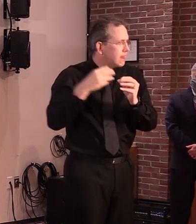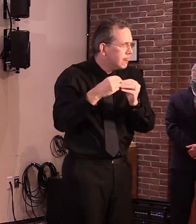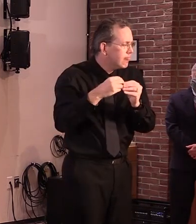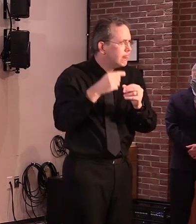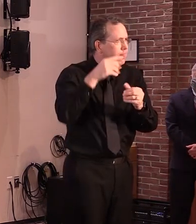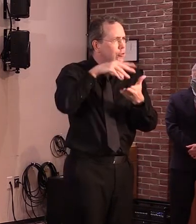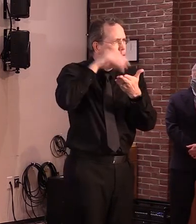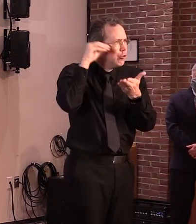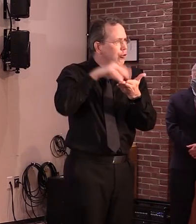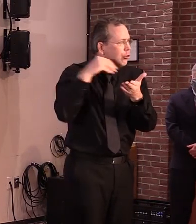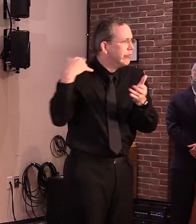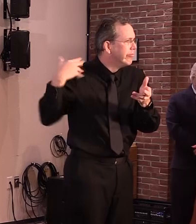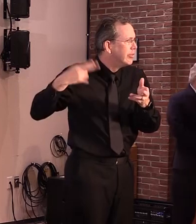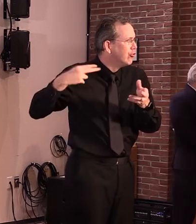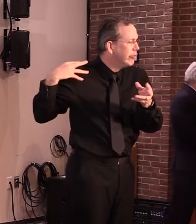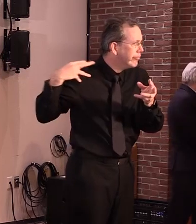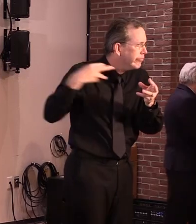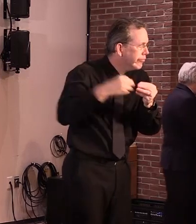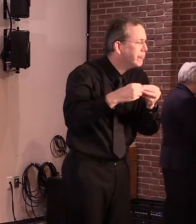Thank you very much.